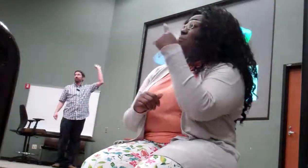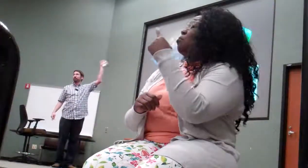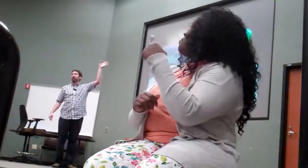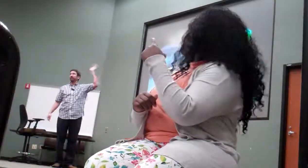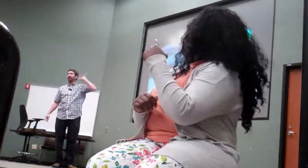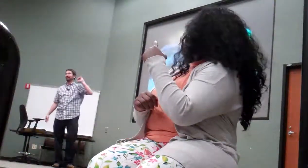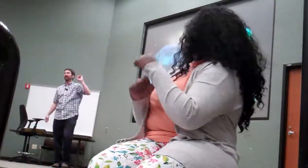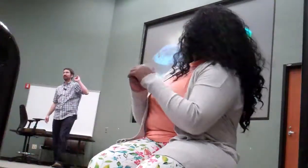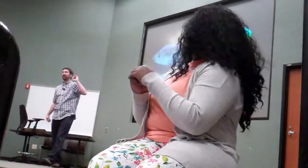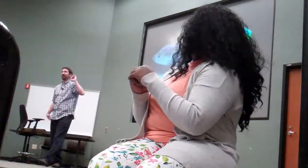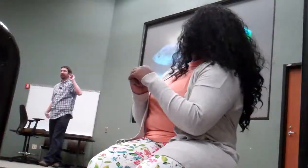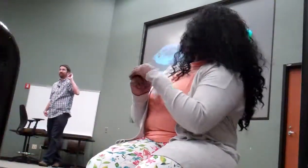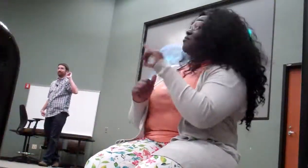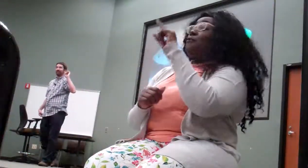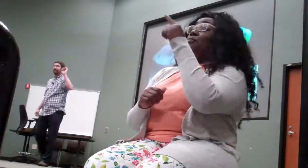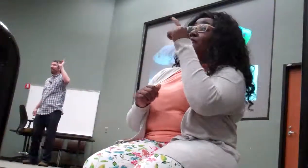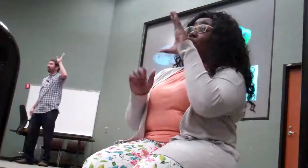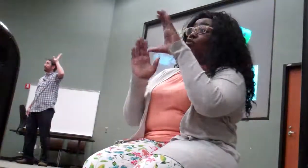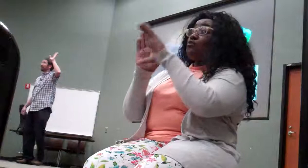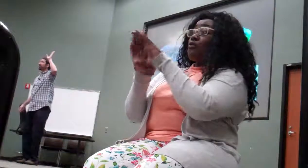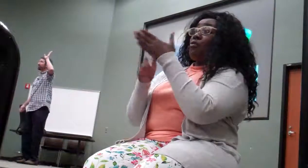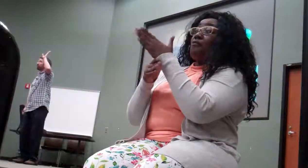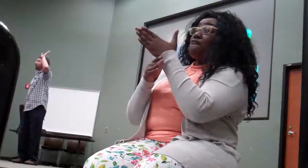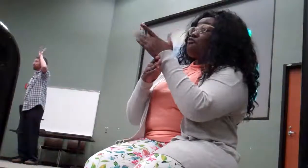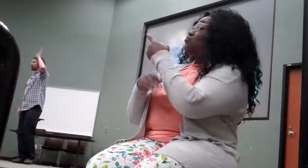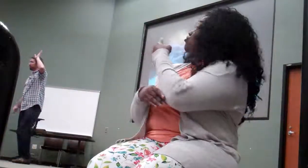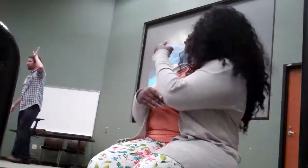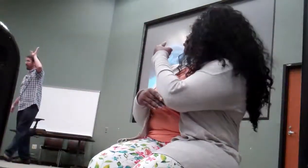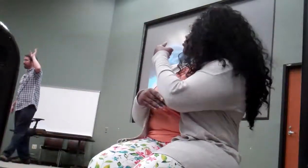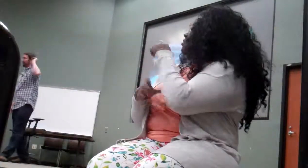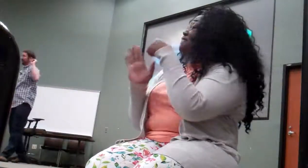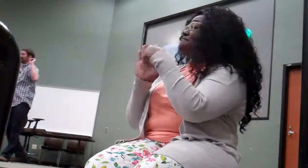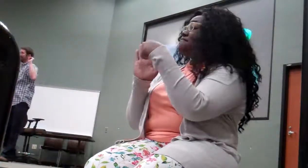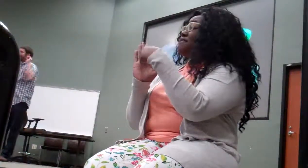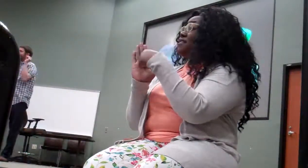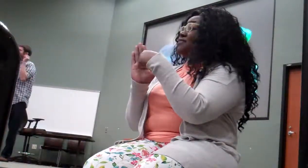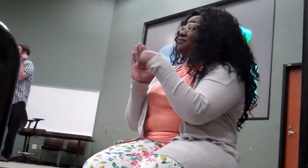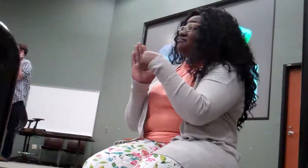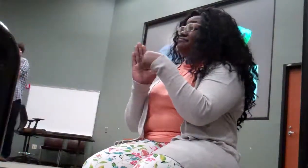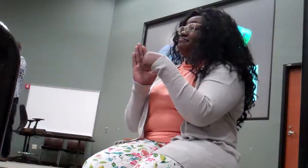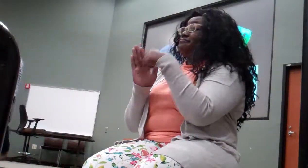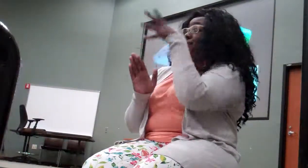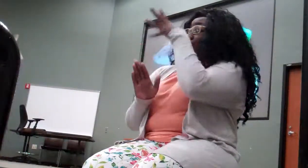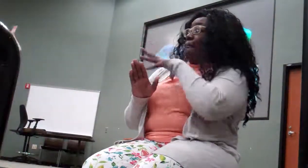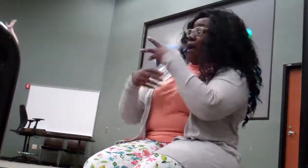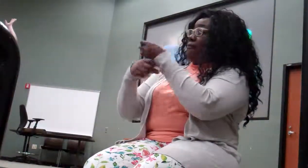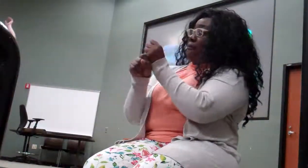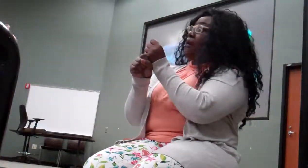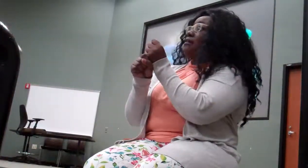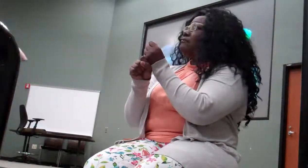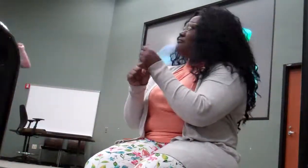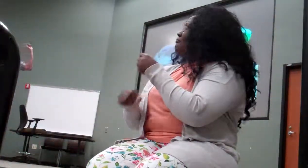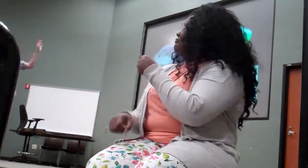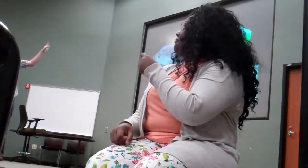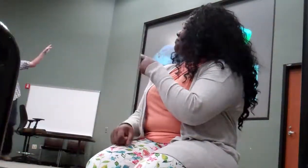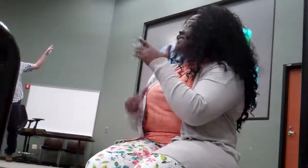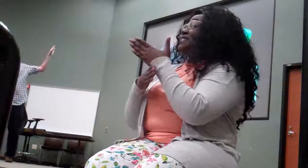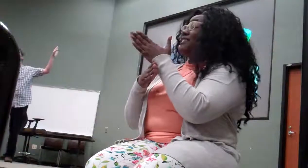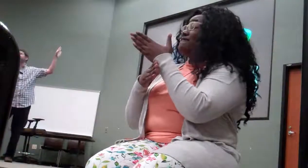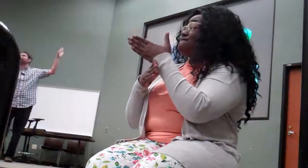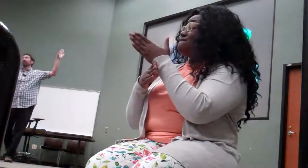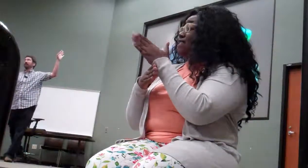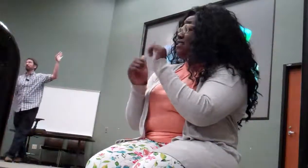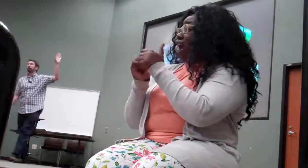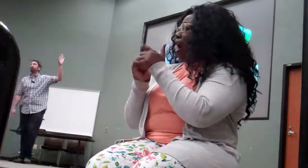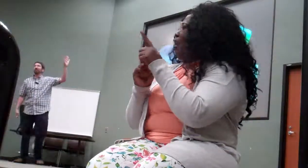that's got some pink in it, right? That fish was man-made. And the way we would make these fish over